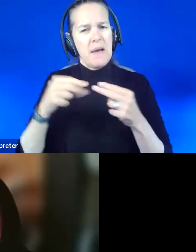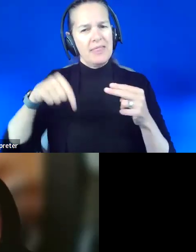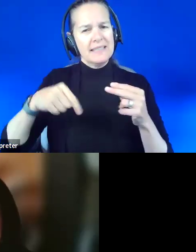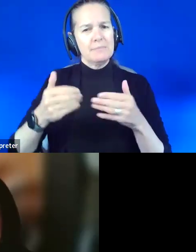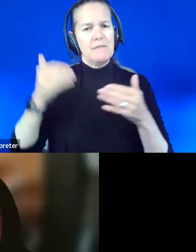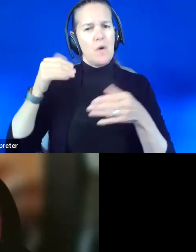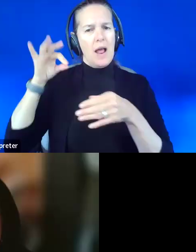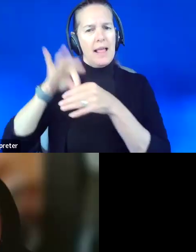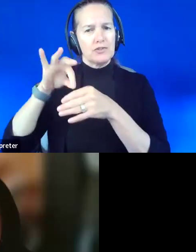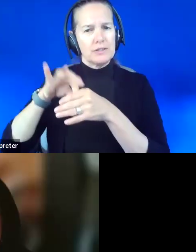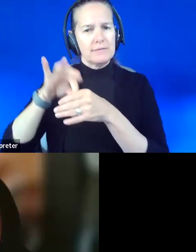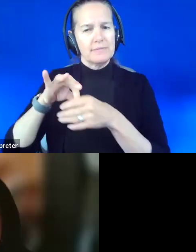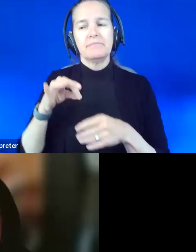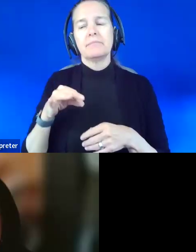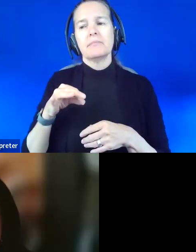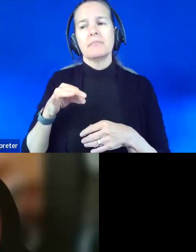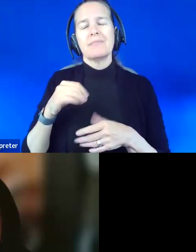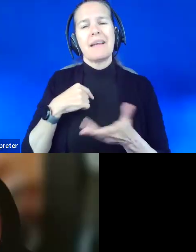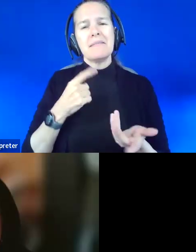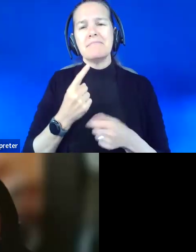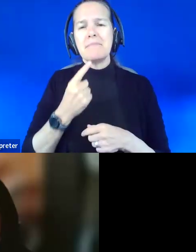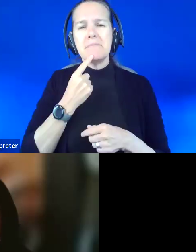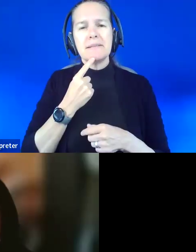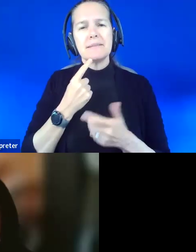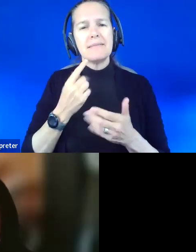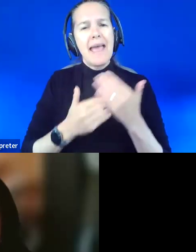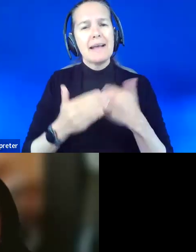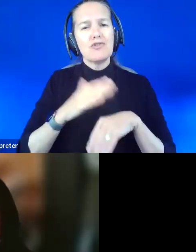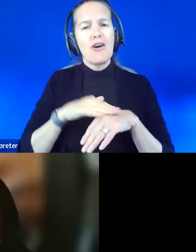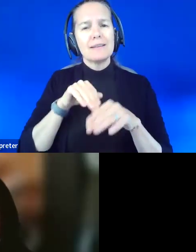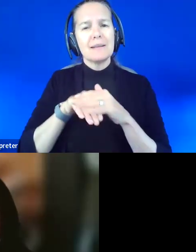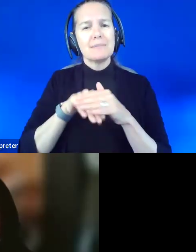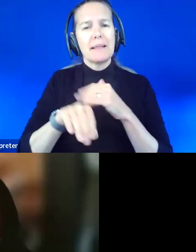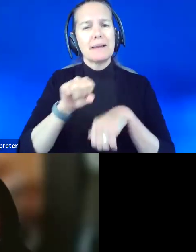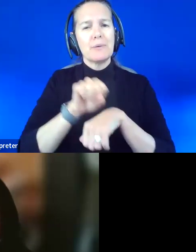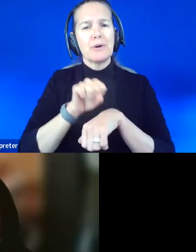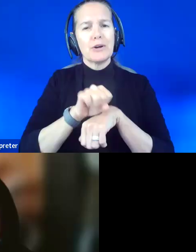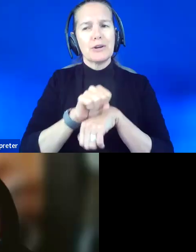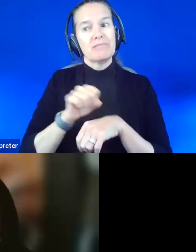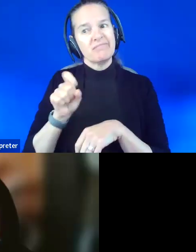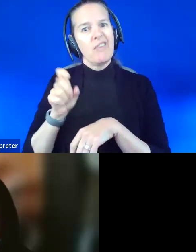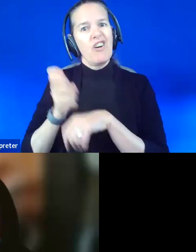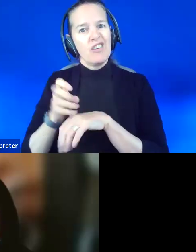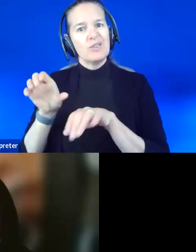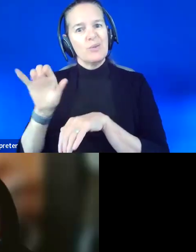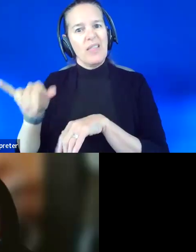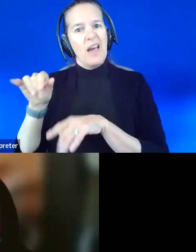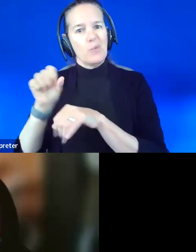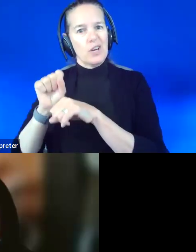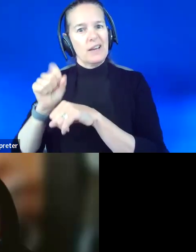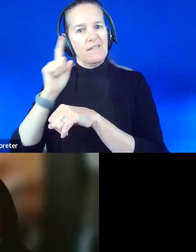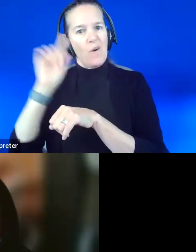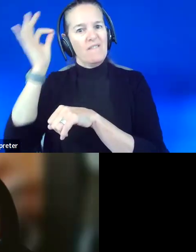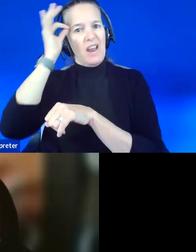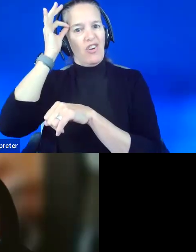election. I missed doing a lot of the hands-on accessibility work, which is harder to do in federal government. So